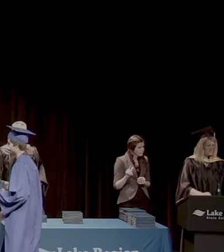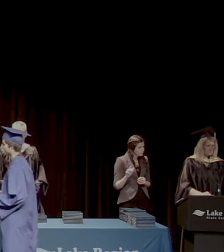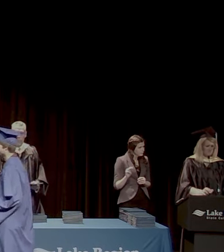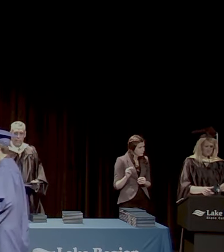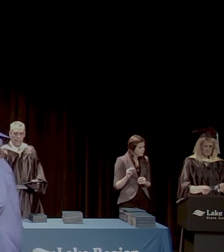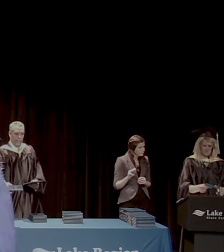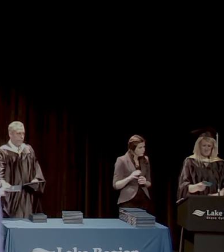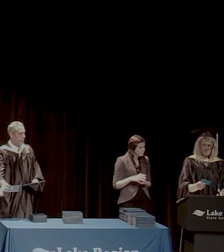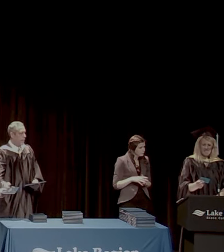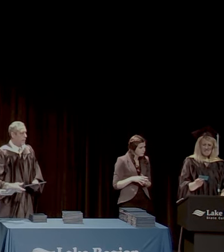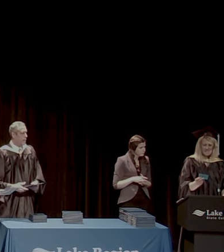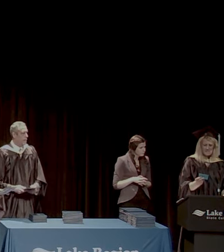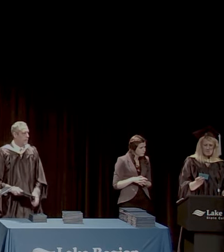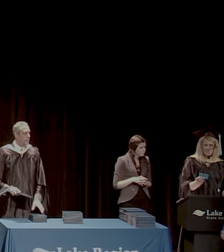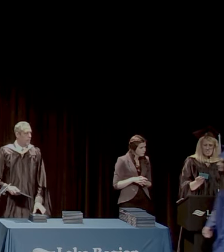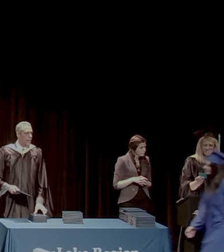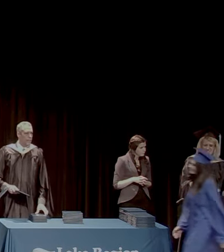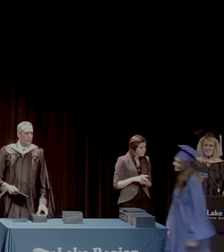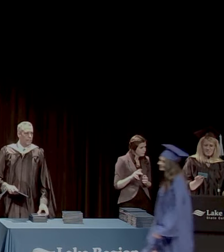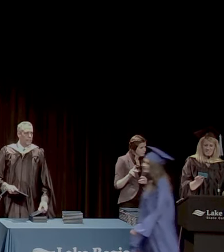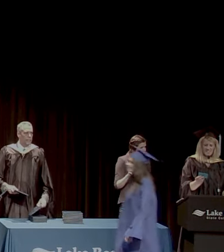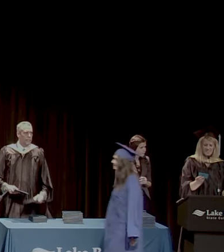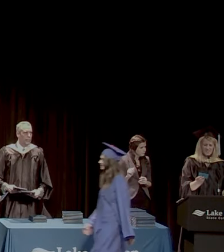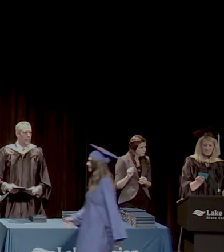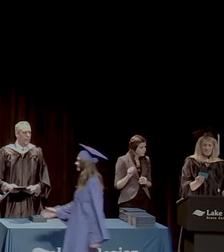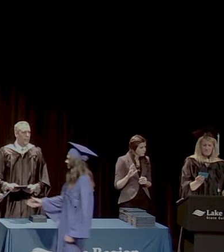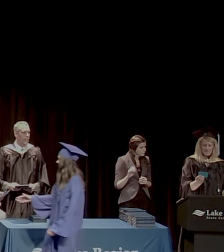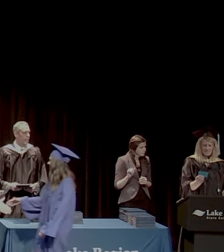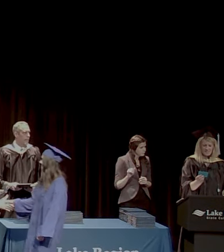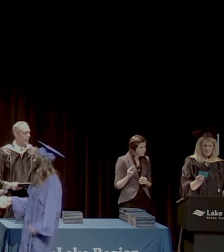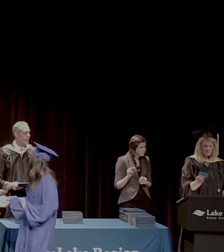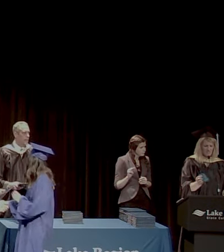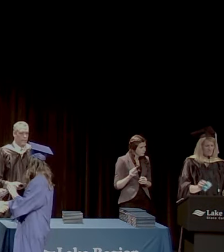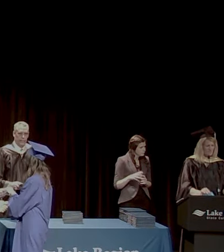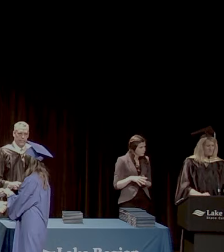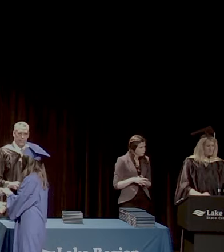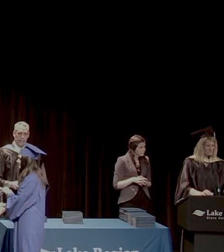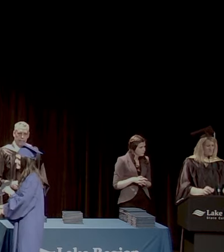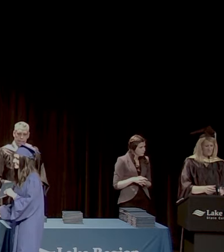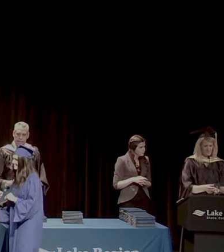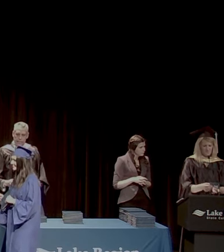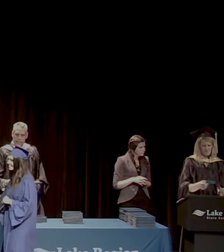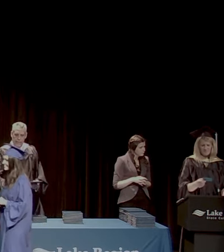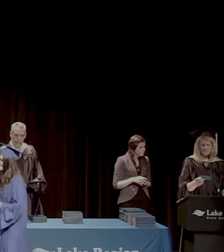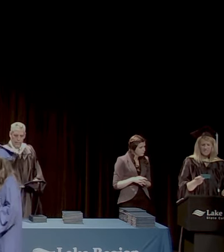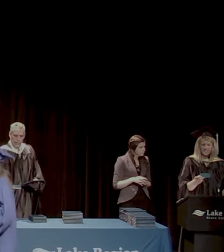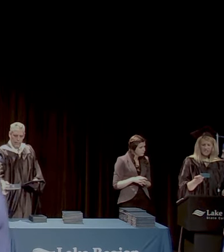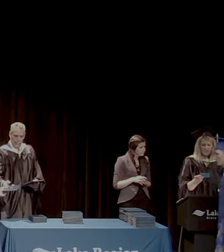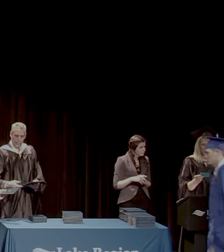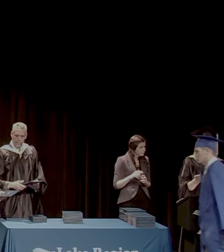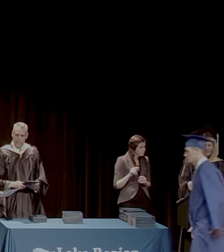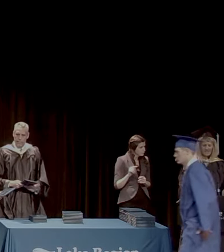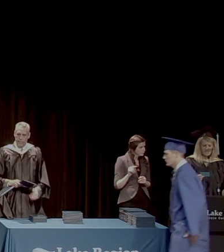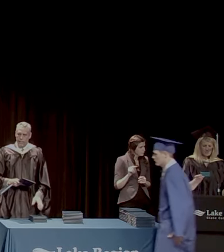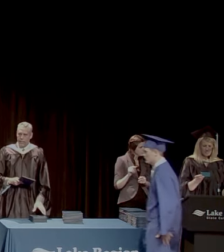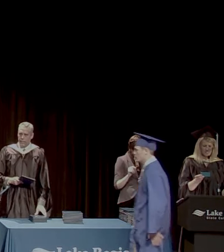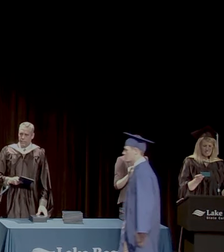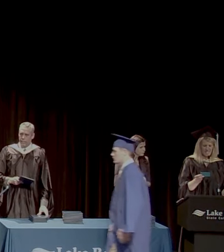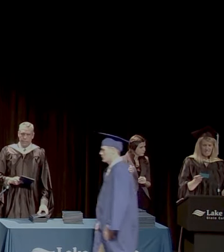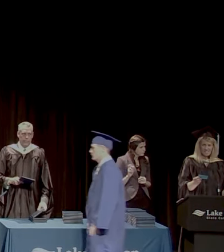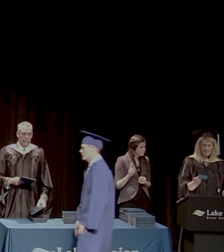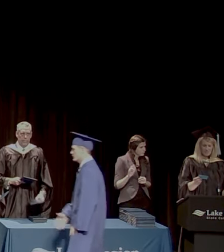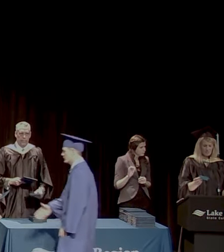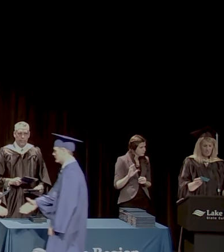Administration. Casey Mojan, Associate in Arts, Business Administration. Tarek Morris,